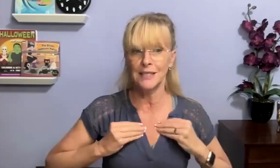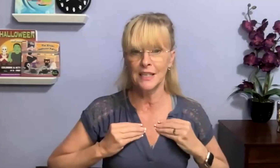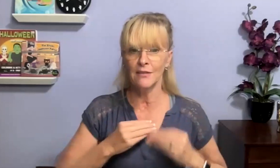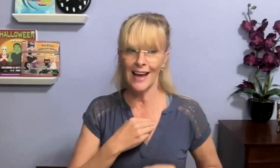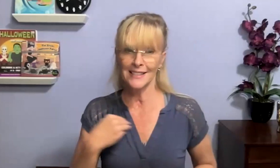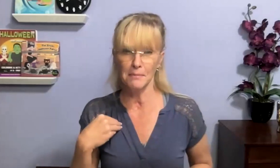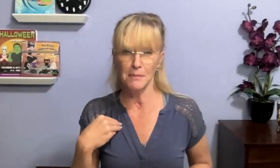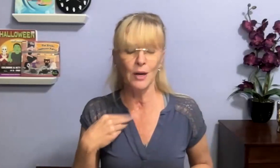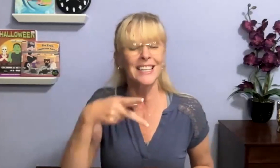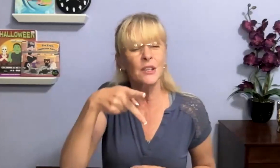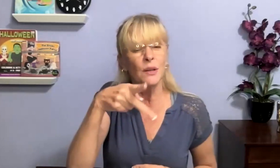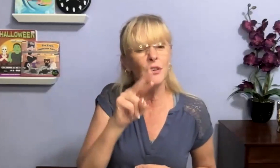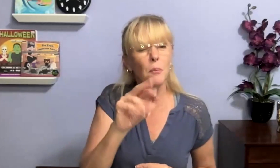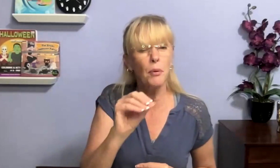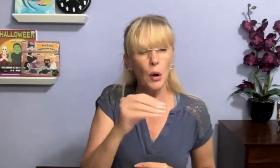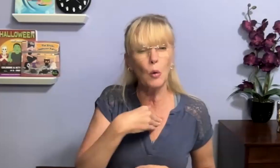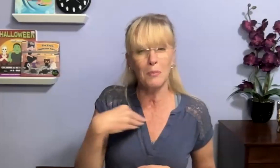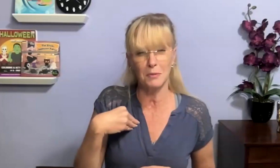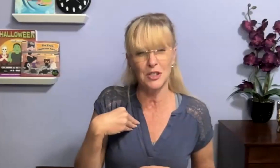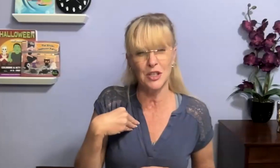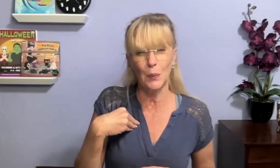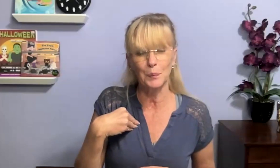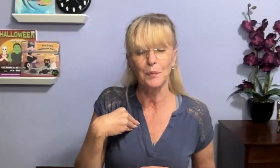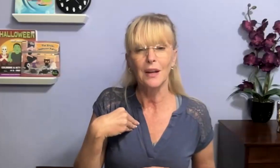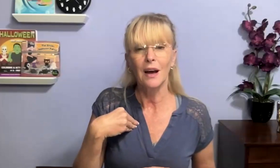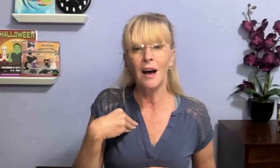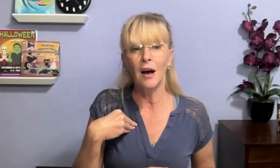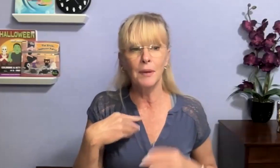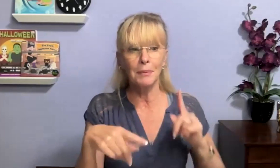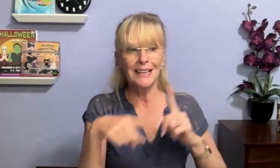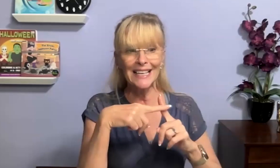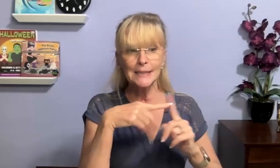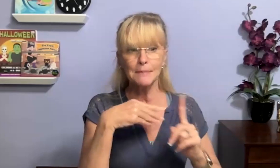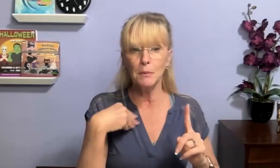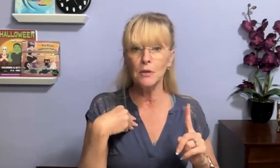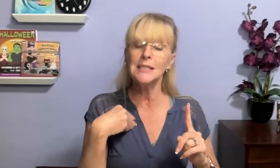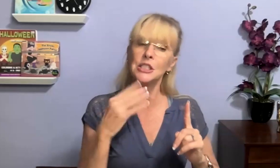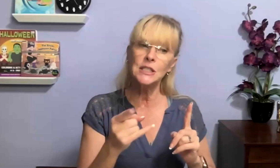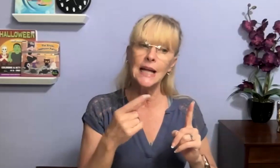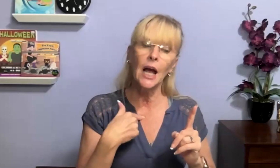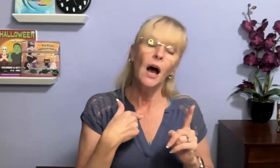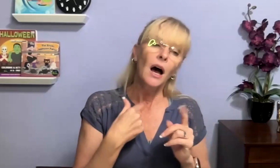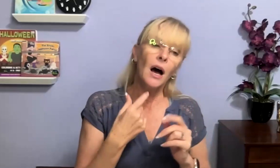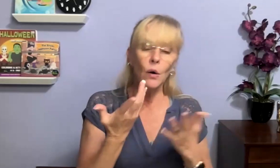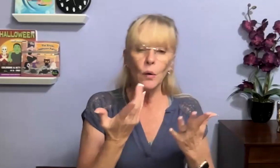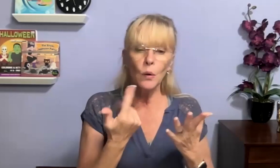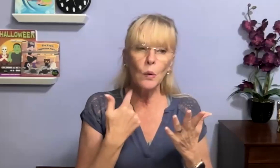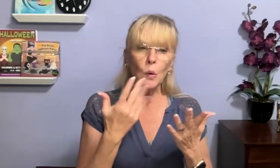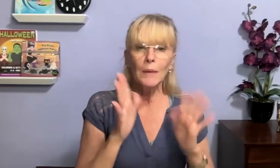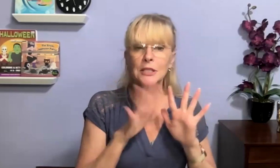receive as a member, and it's only for the pro members though. The plus members, it's just like, oh, I'm just